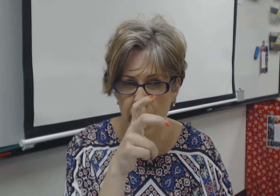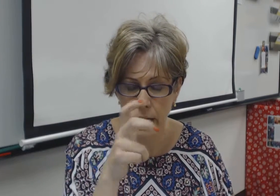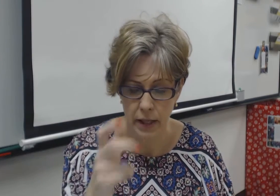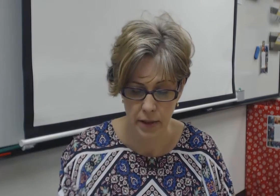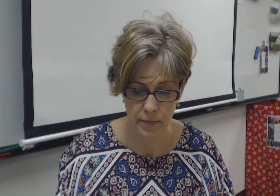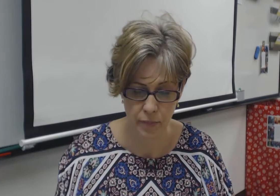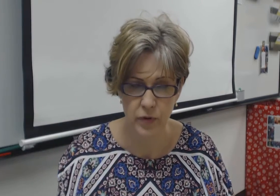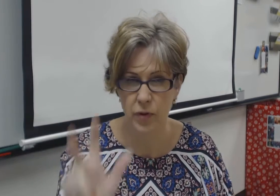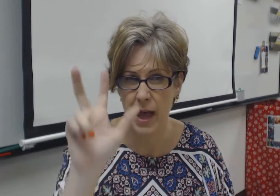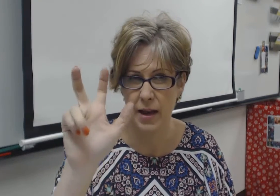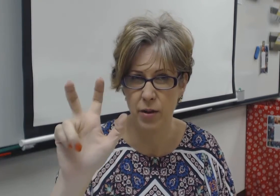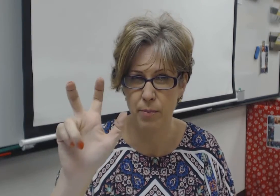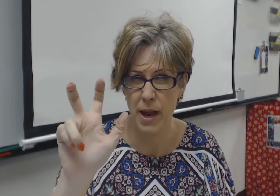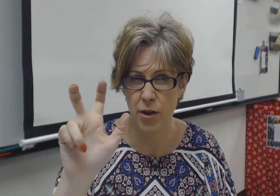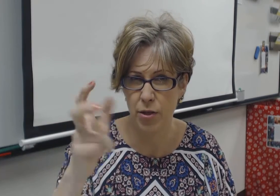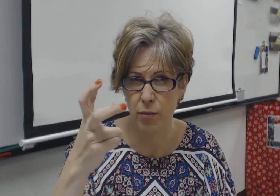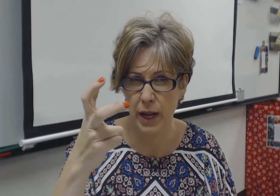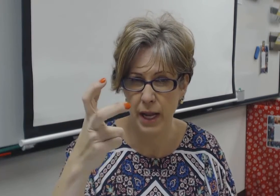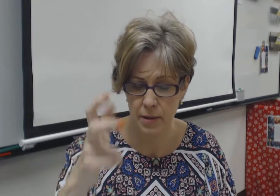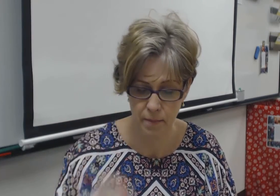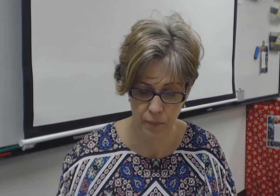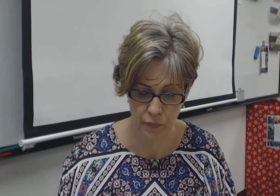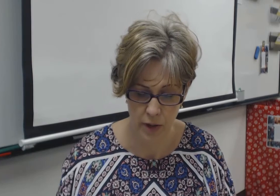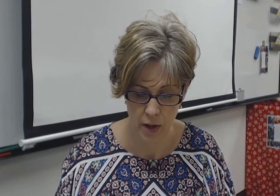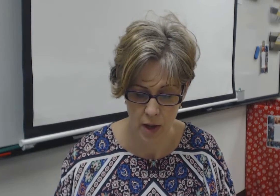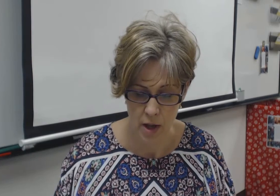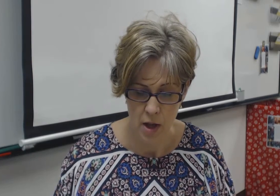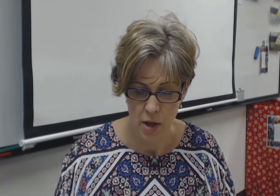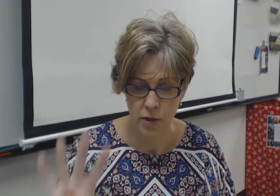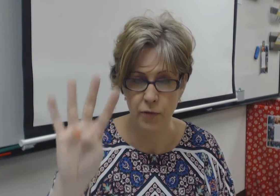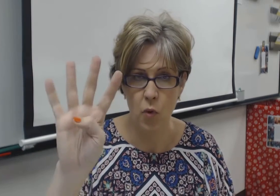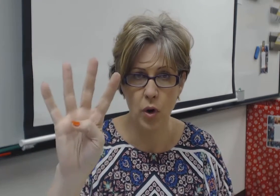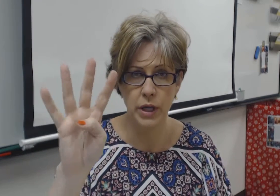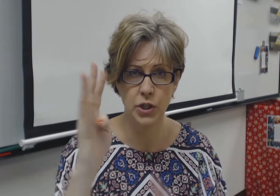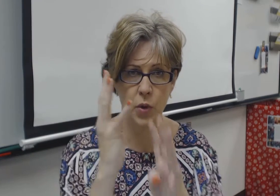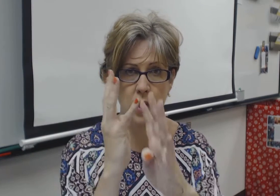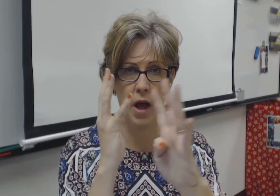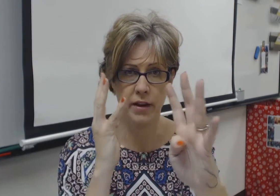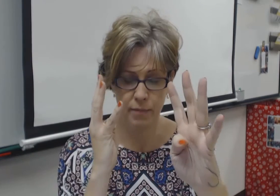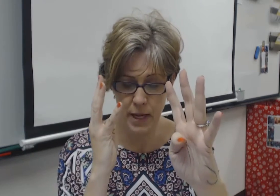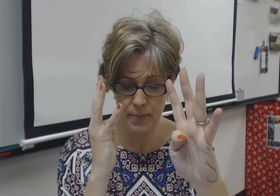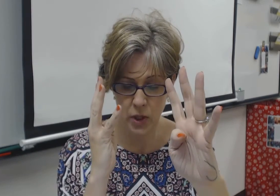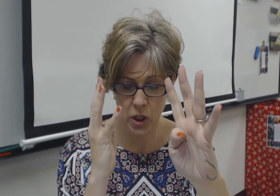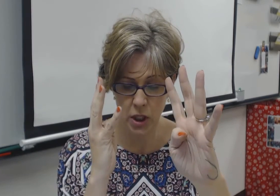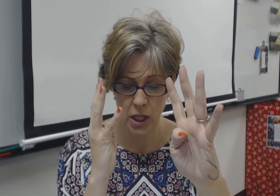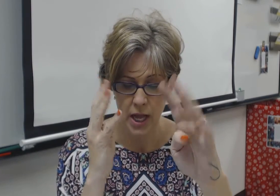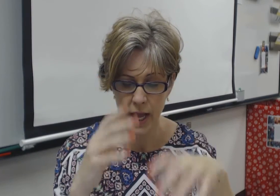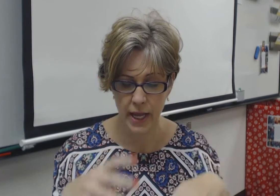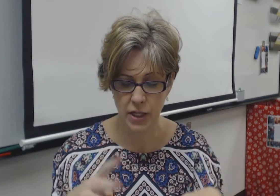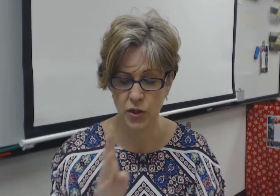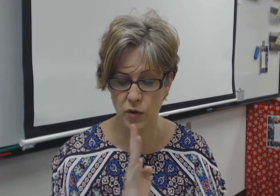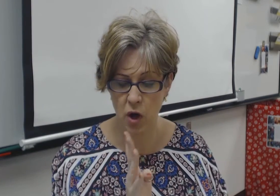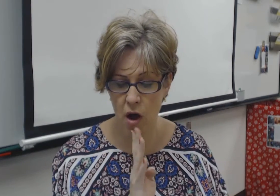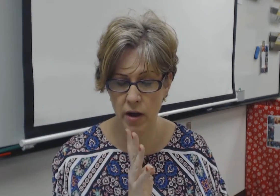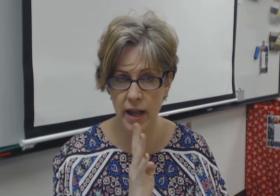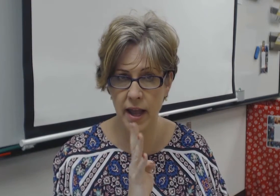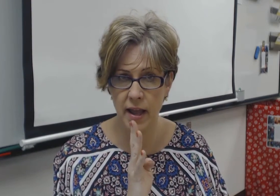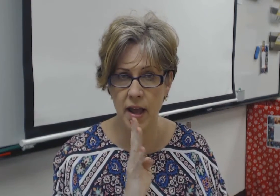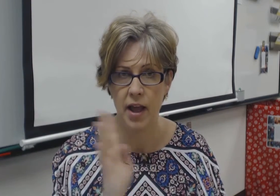bug. So that bent 3. The 4 can show a line of people. It can show talking. It